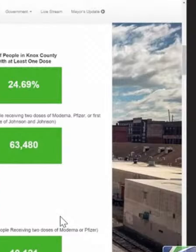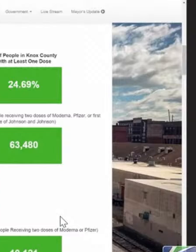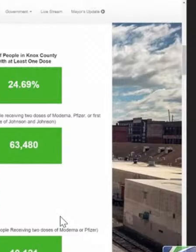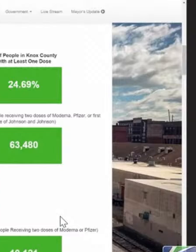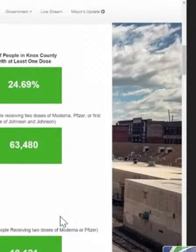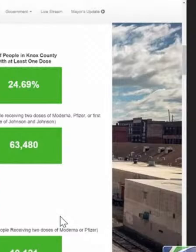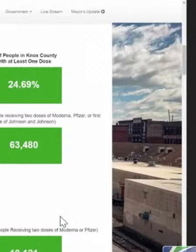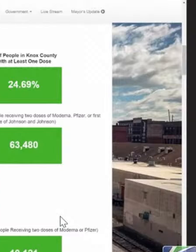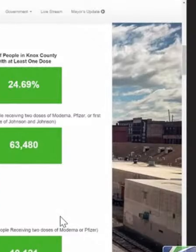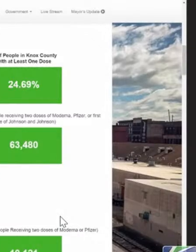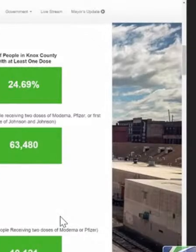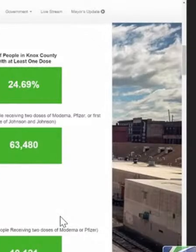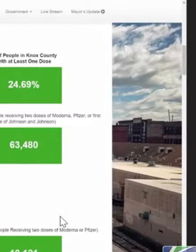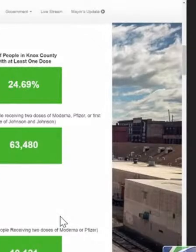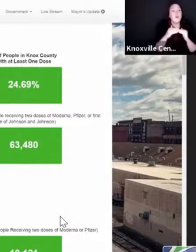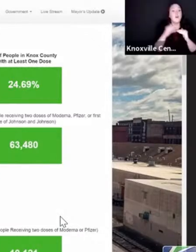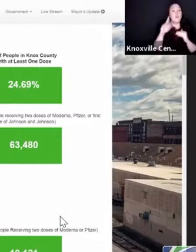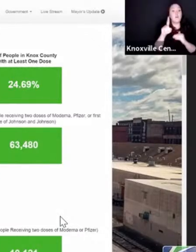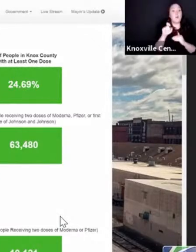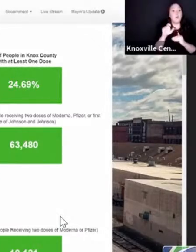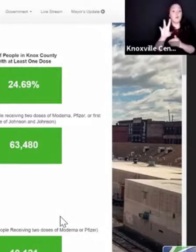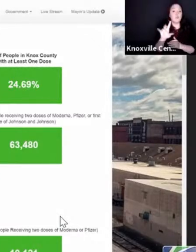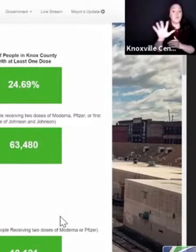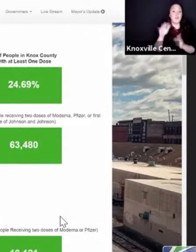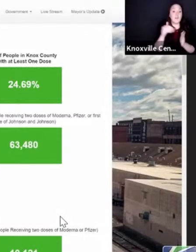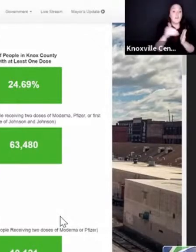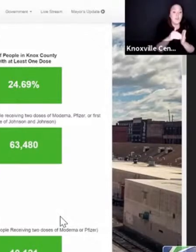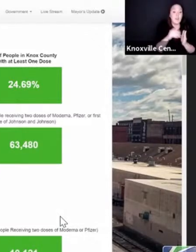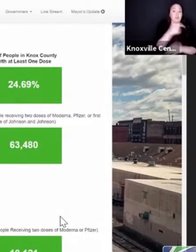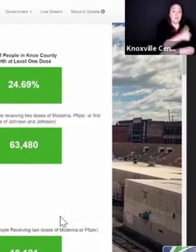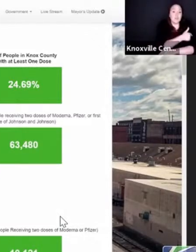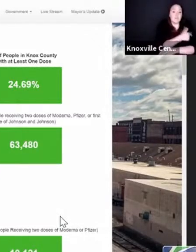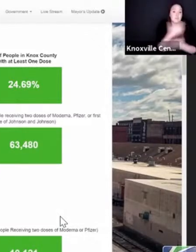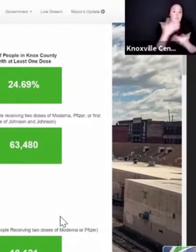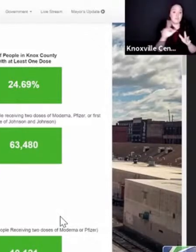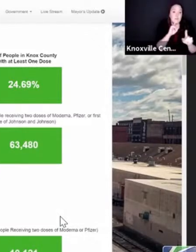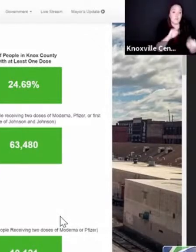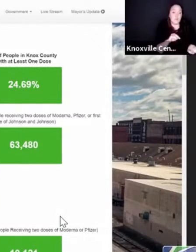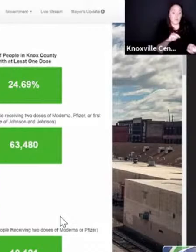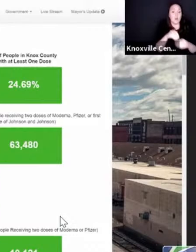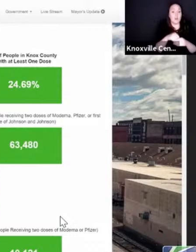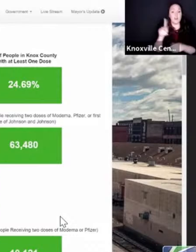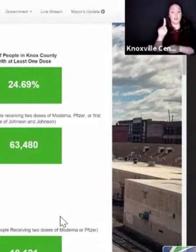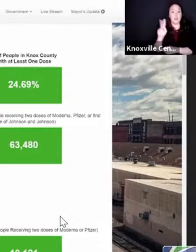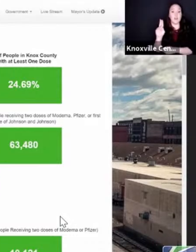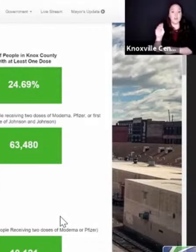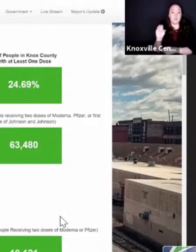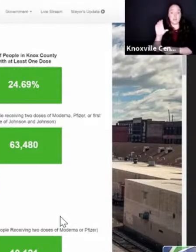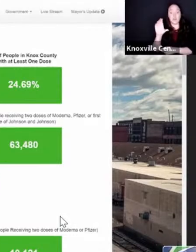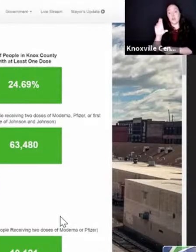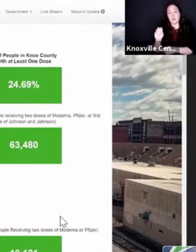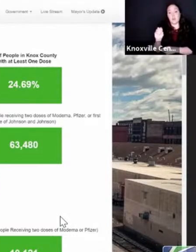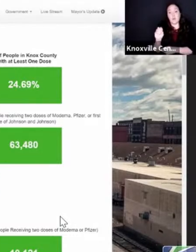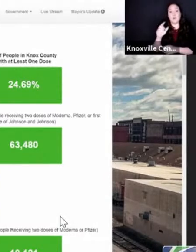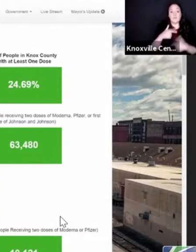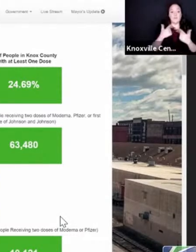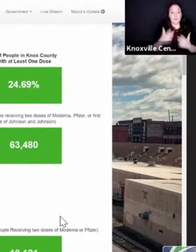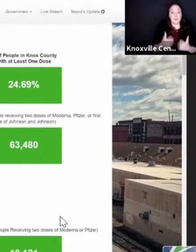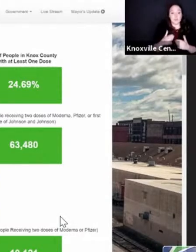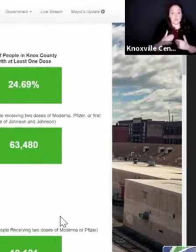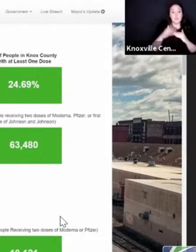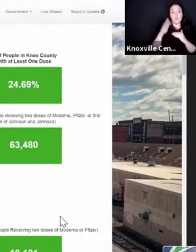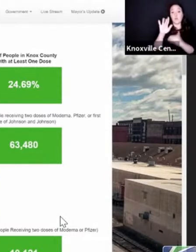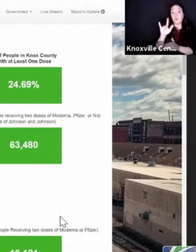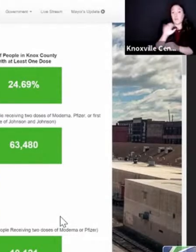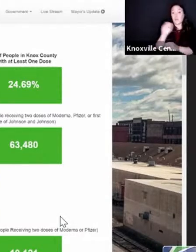the country, more than 175,000 vaccinations have been reported among Knox County residents. Nearly 25% of